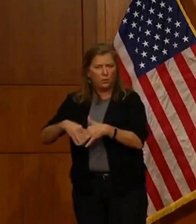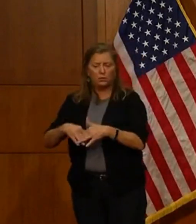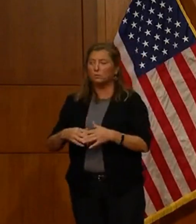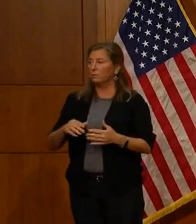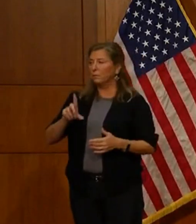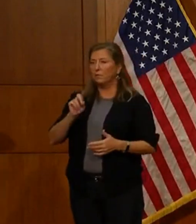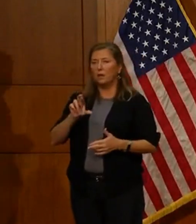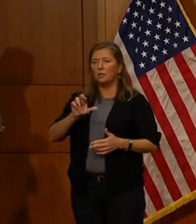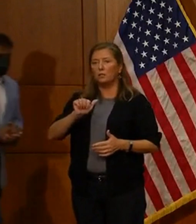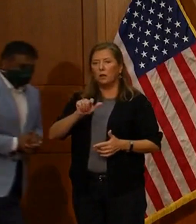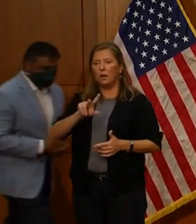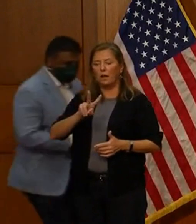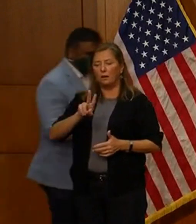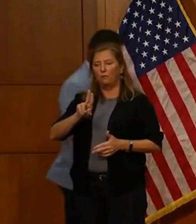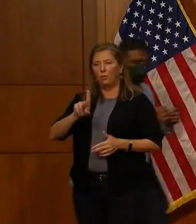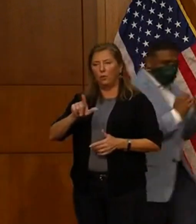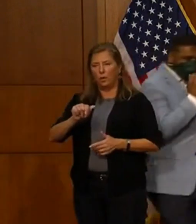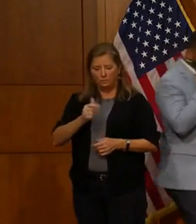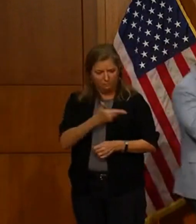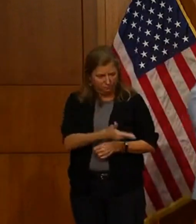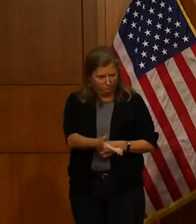sir.